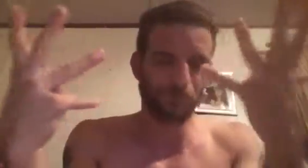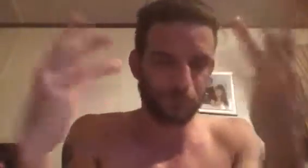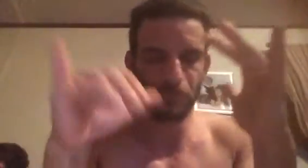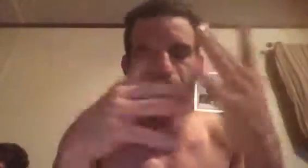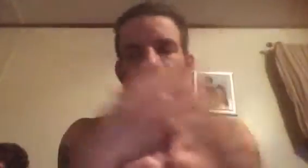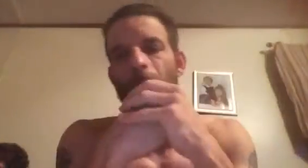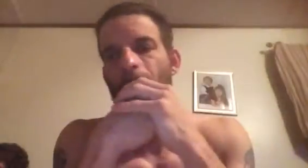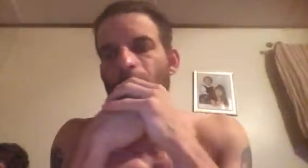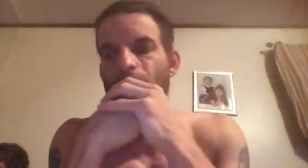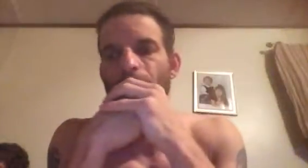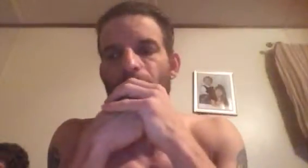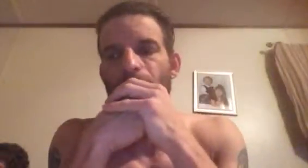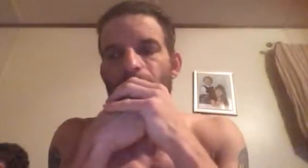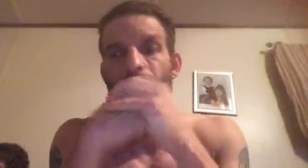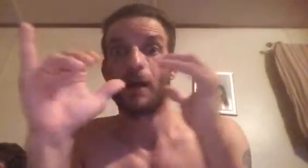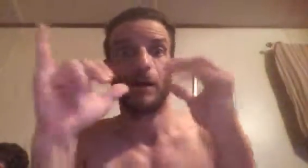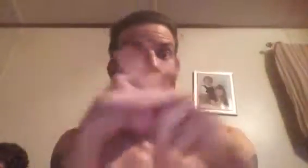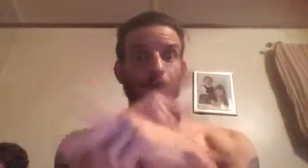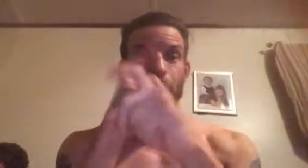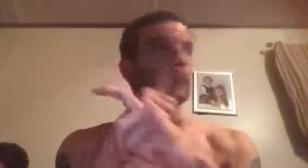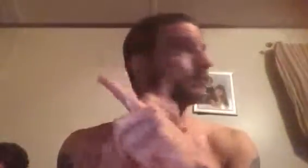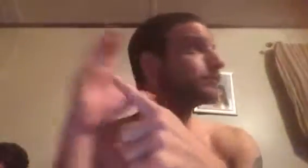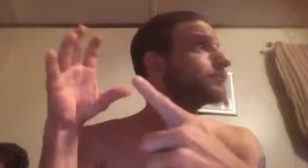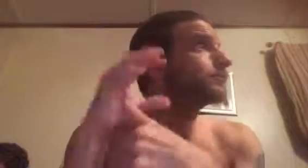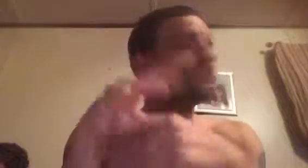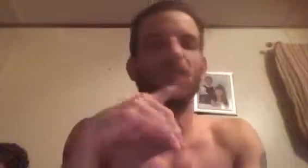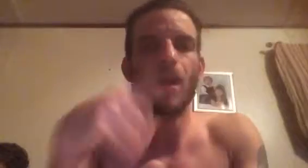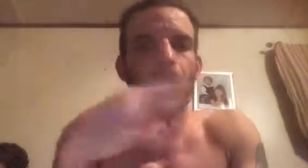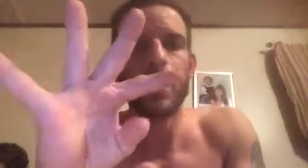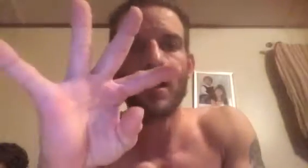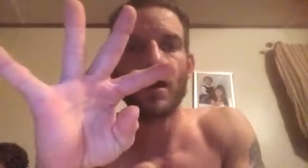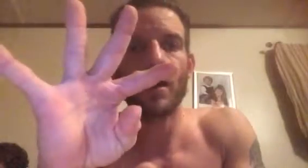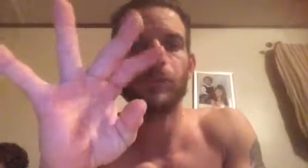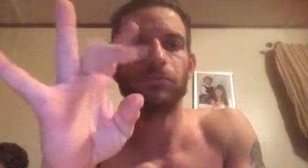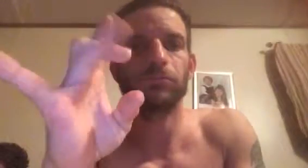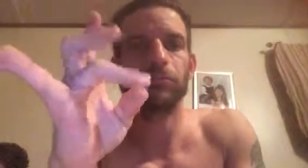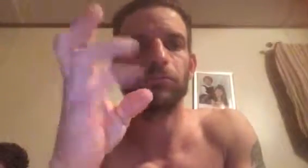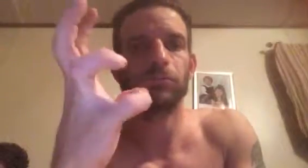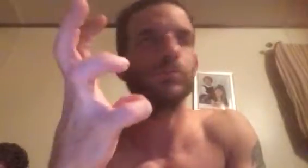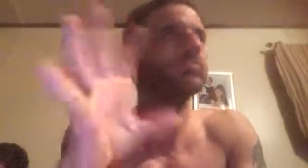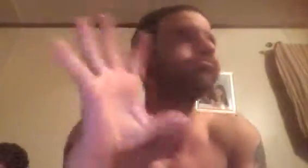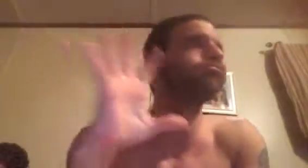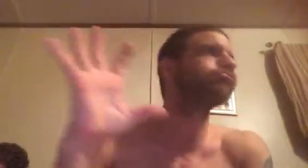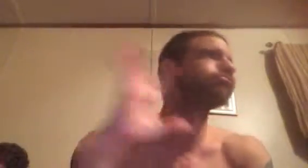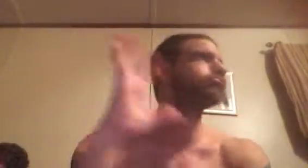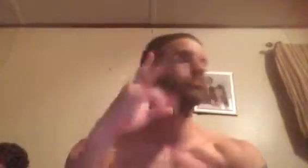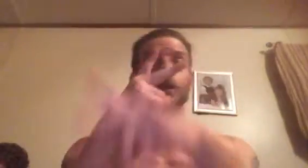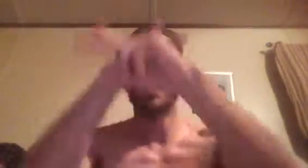say. I wasn't too nervous or didn't have a lot of pressure. I just told them before we left, I just want to come out here and win one round. I didn't want to